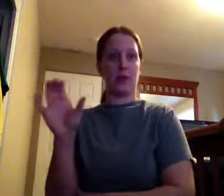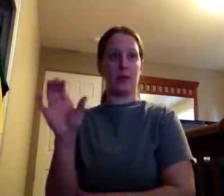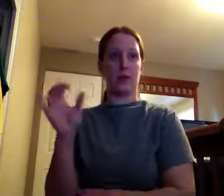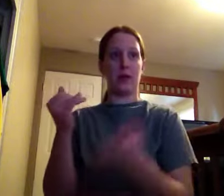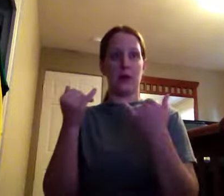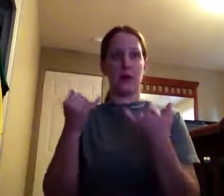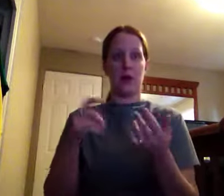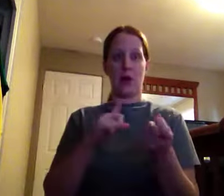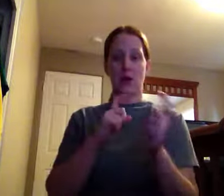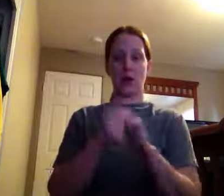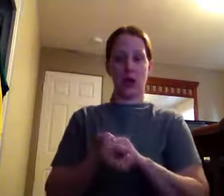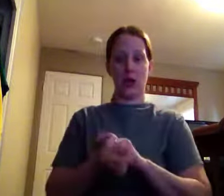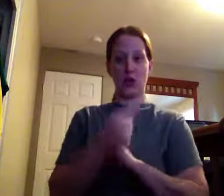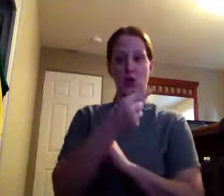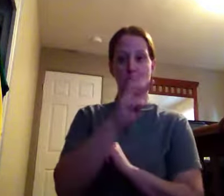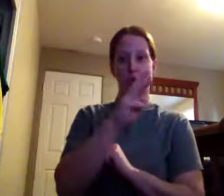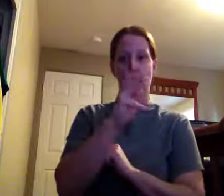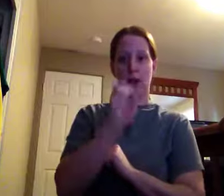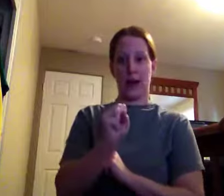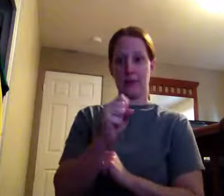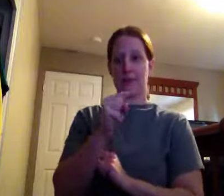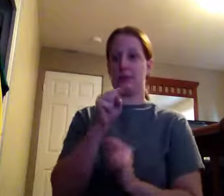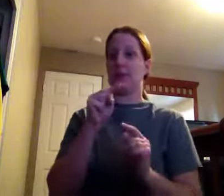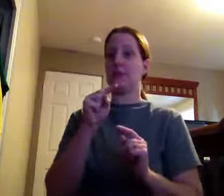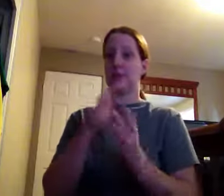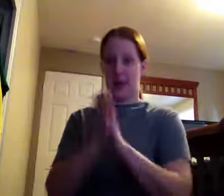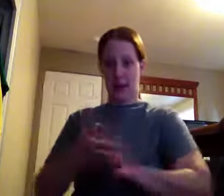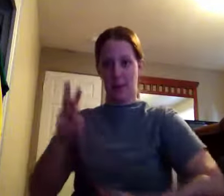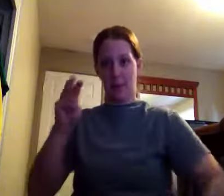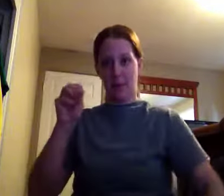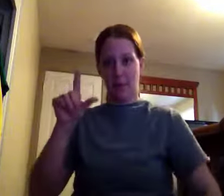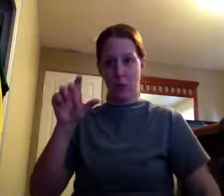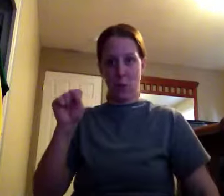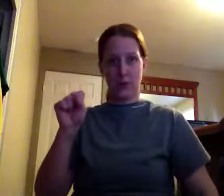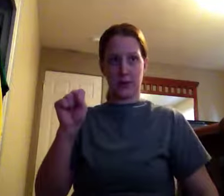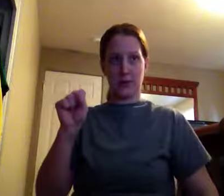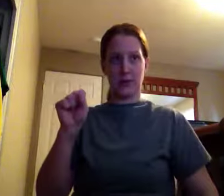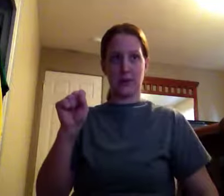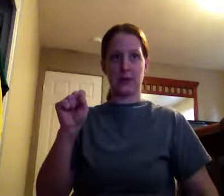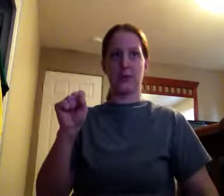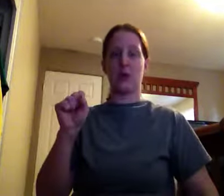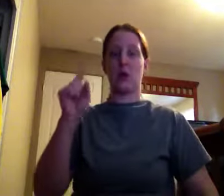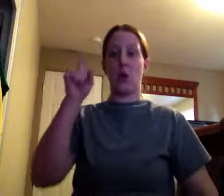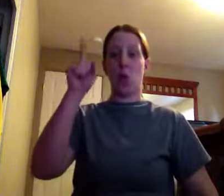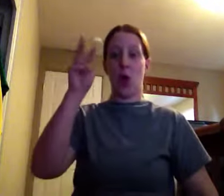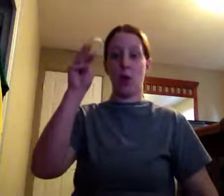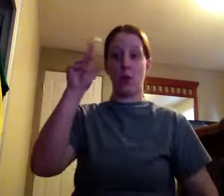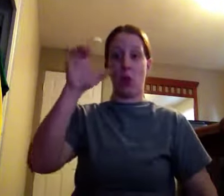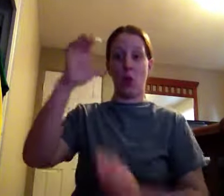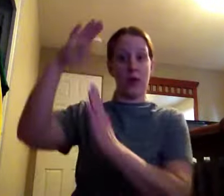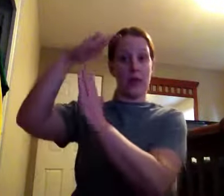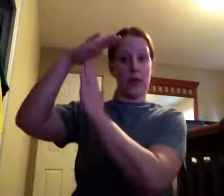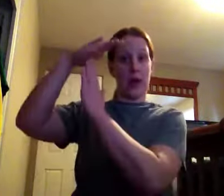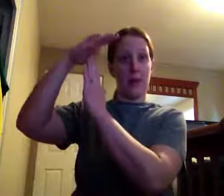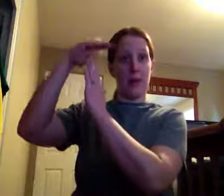moles. I put grams for hydrogen down here, moles up top, 1 mole here. This is 1.01 grams on the periodic